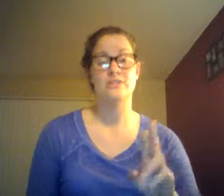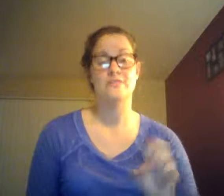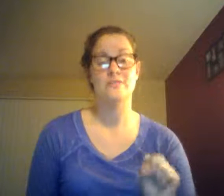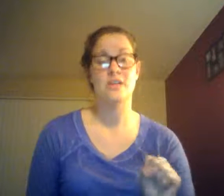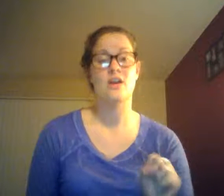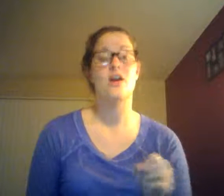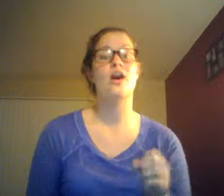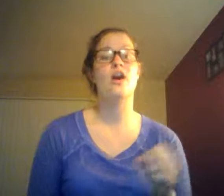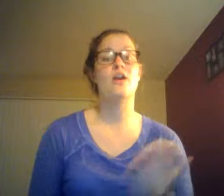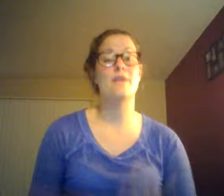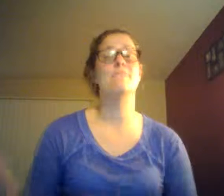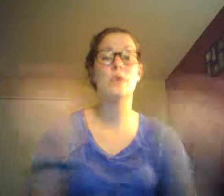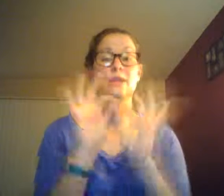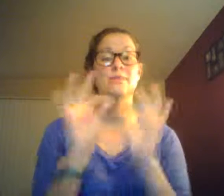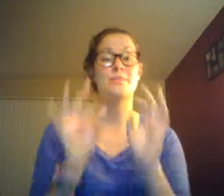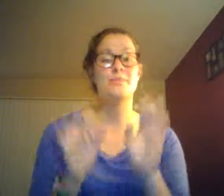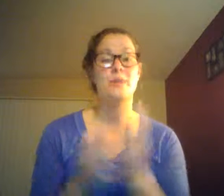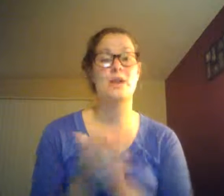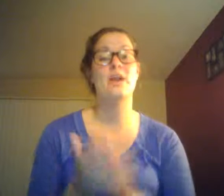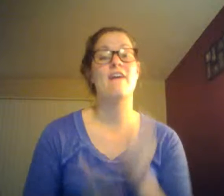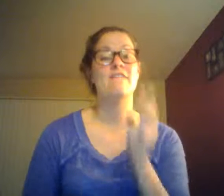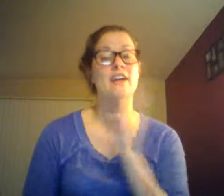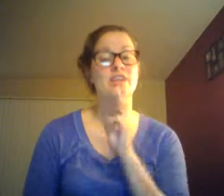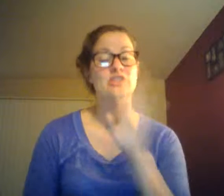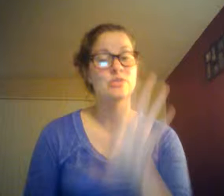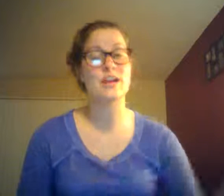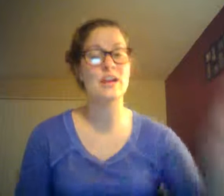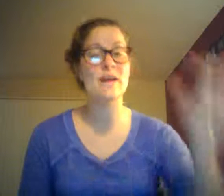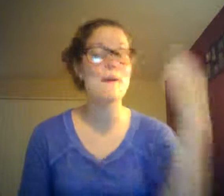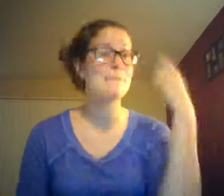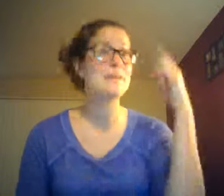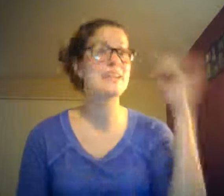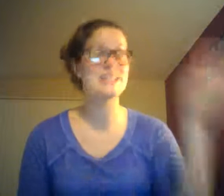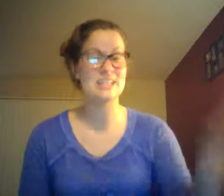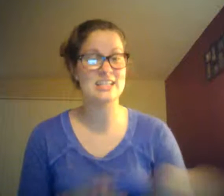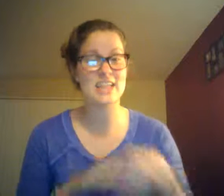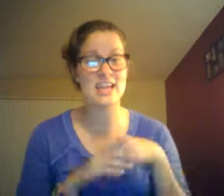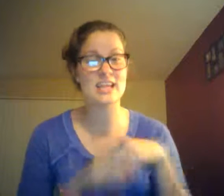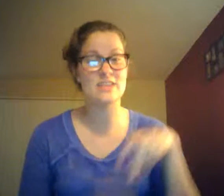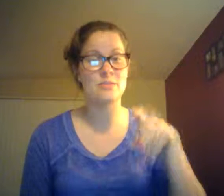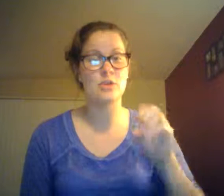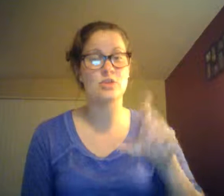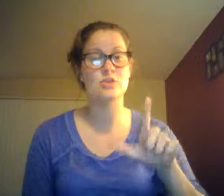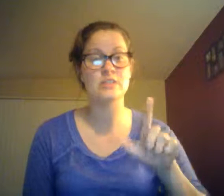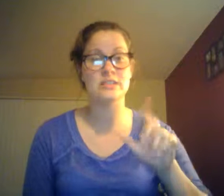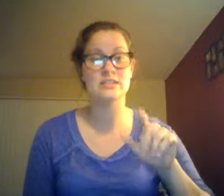Oysters are an important part of an estuary because they take in the pollutants